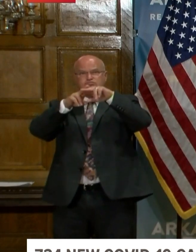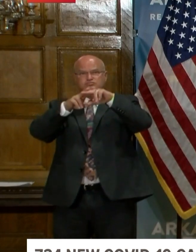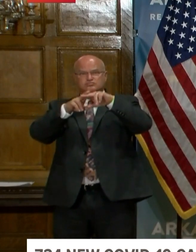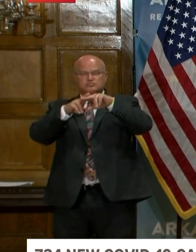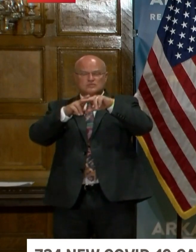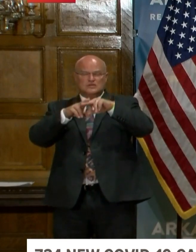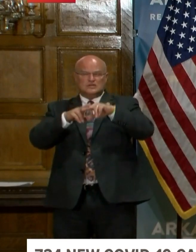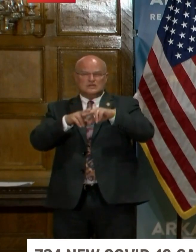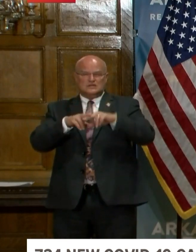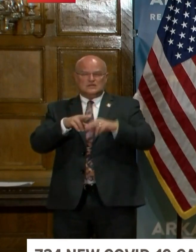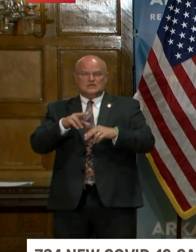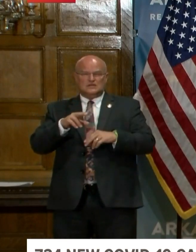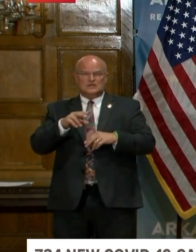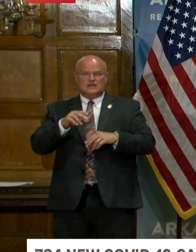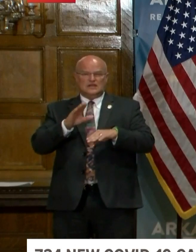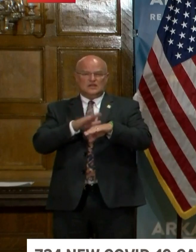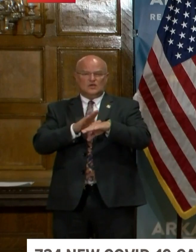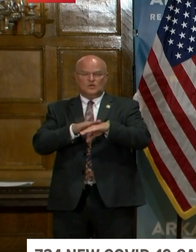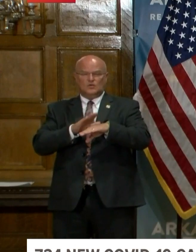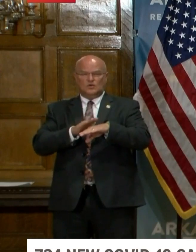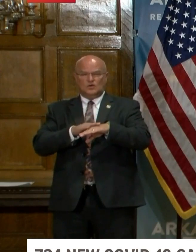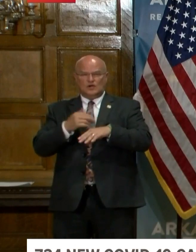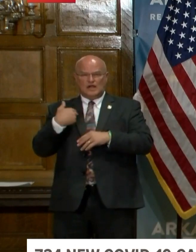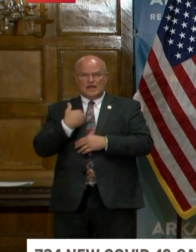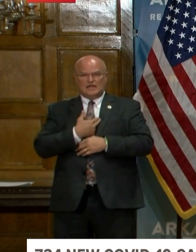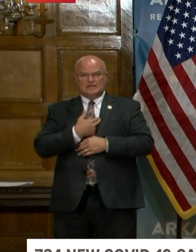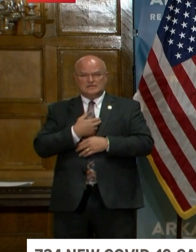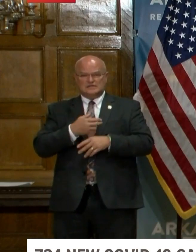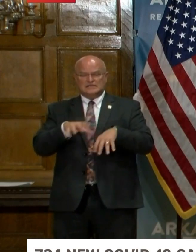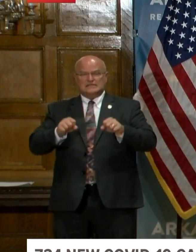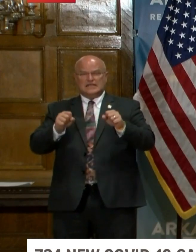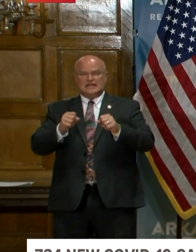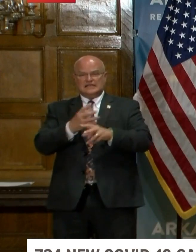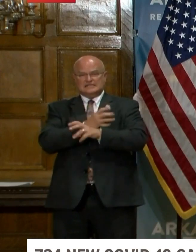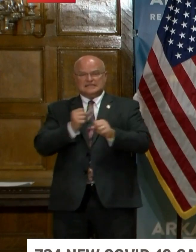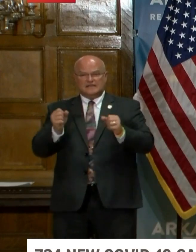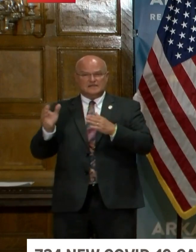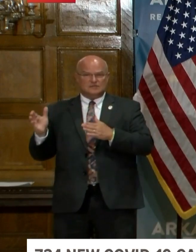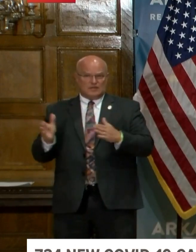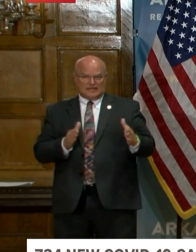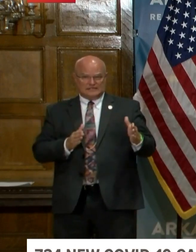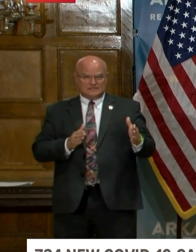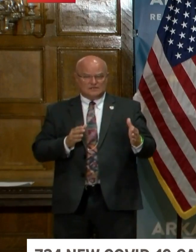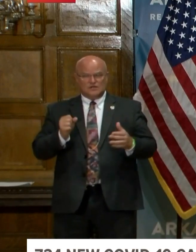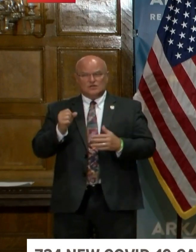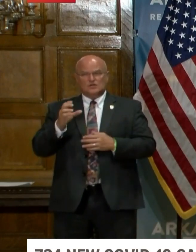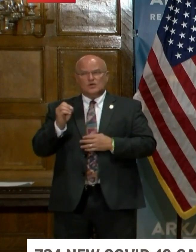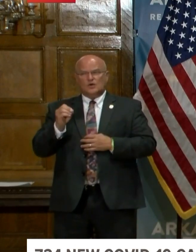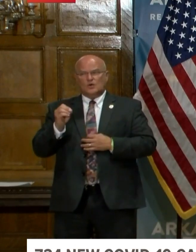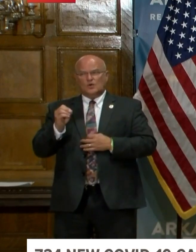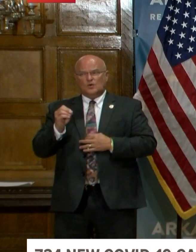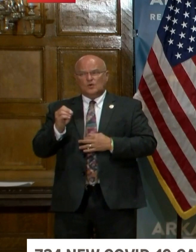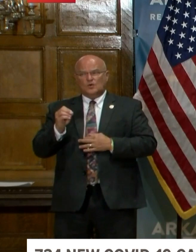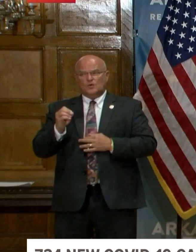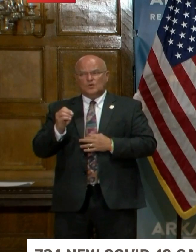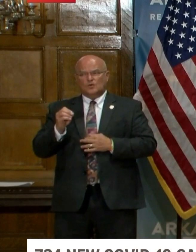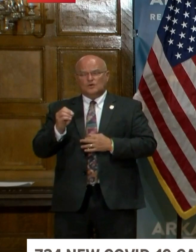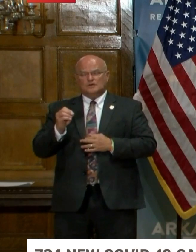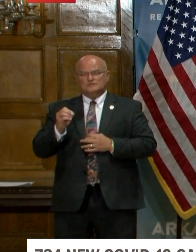more to take safety precautions. So,